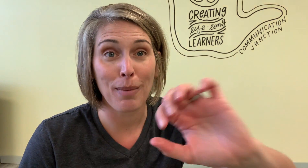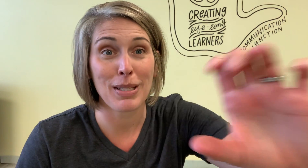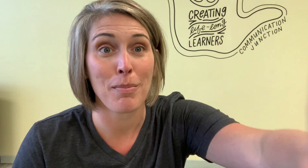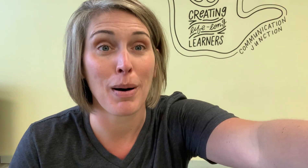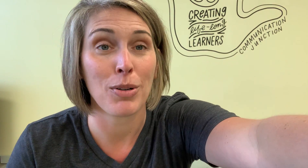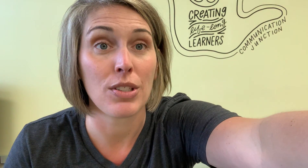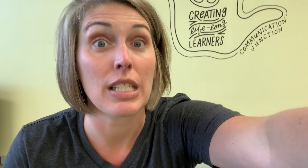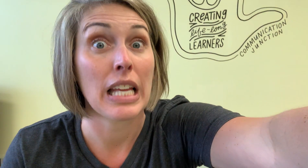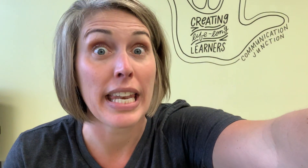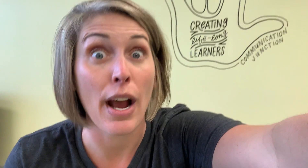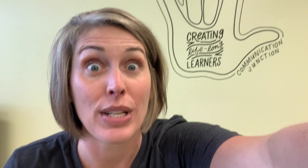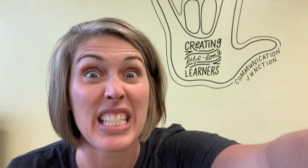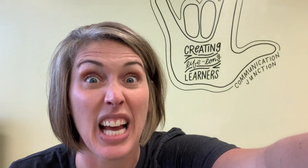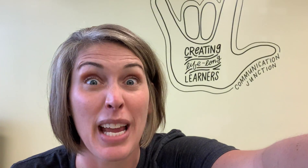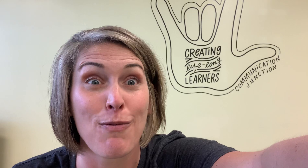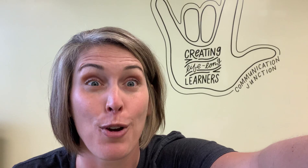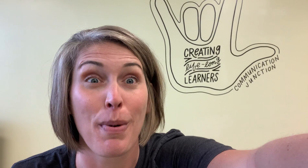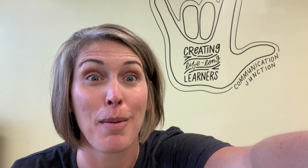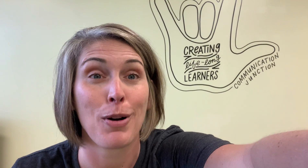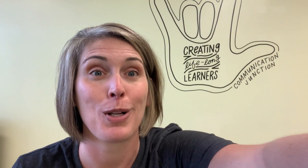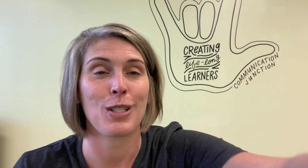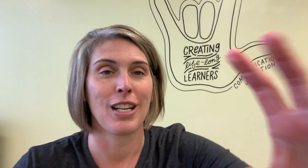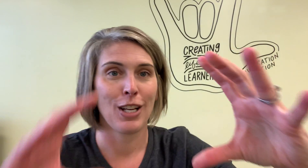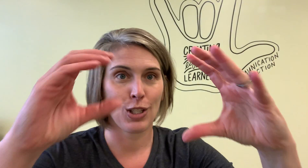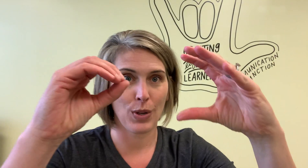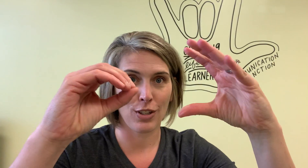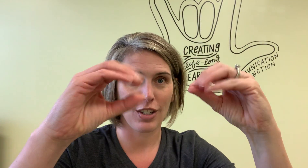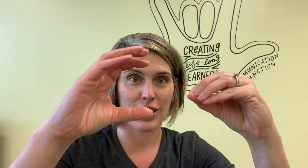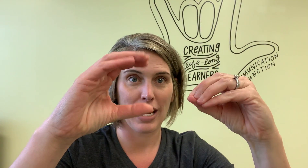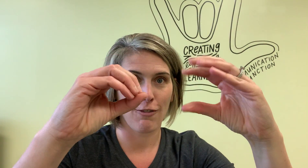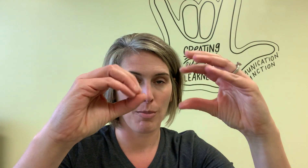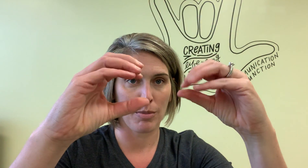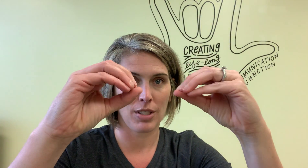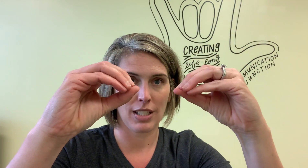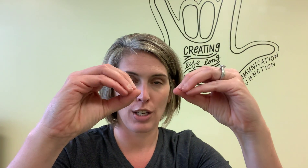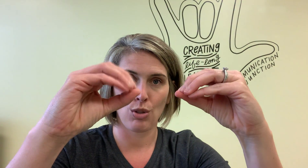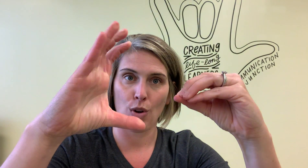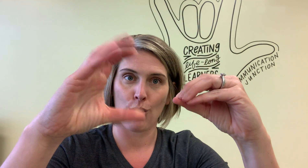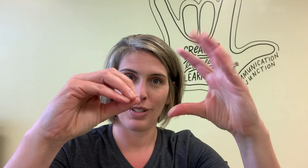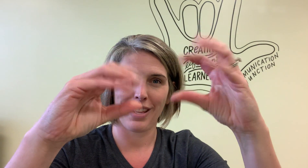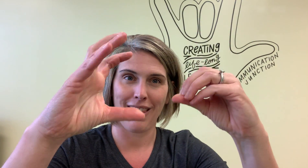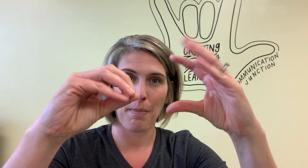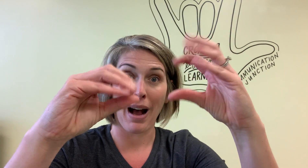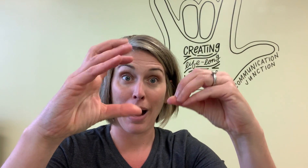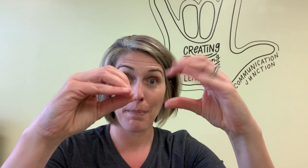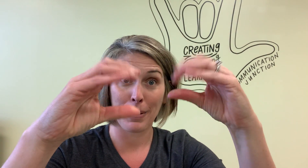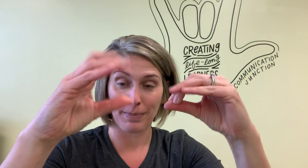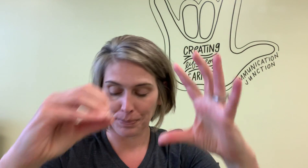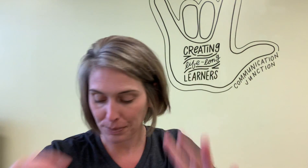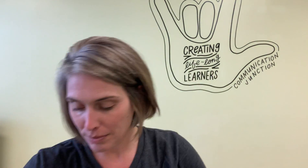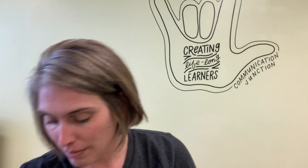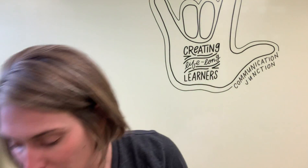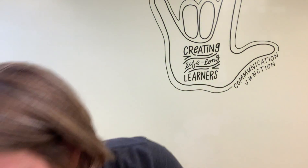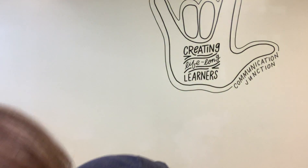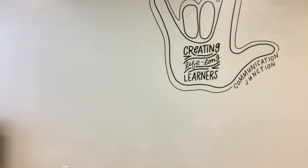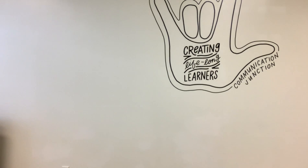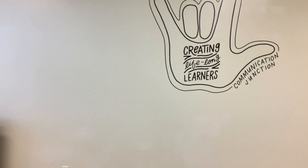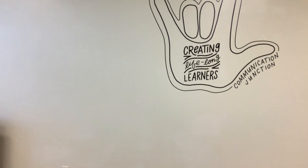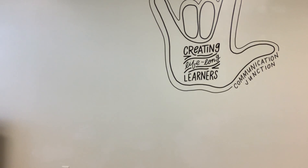some bubbles? Now it's time for bubbles. So here's our sign for bubbles. It's like 2 O's and they pop. And if you don't